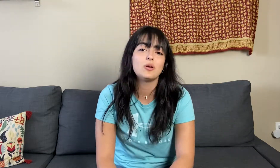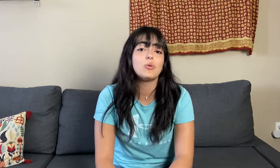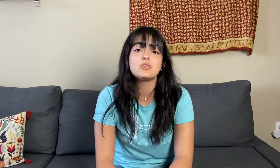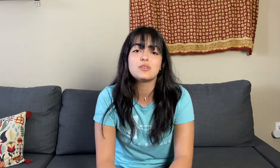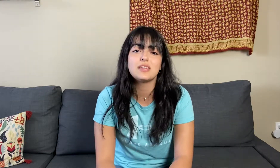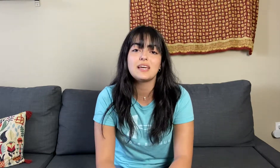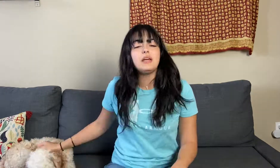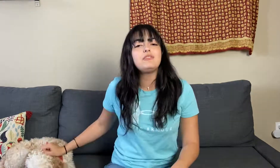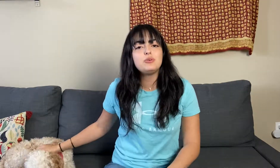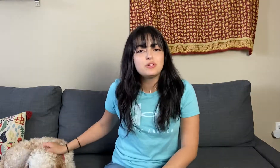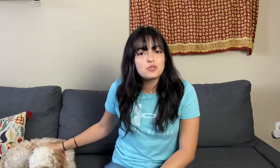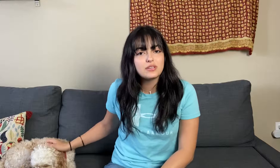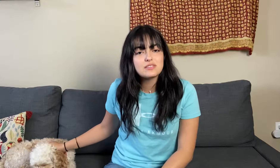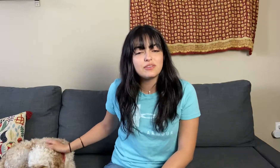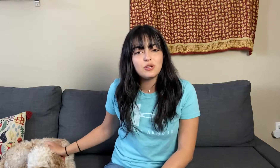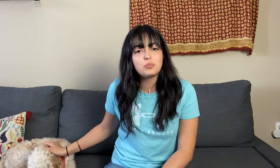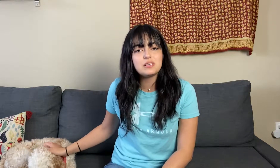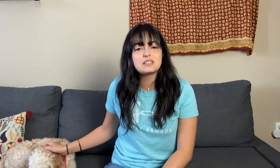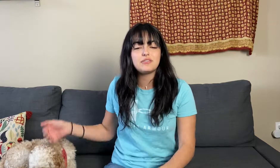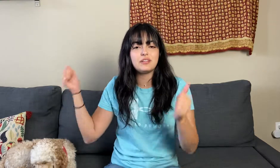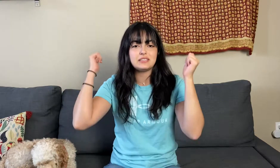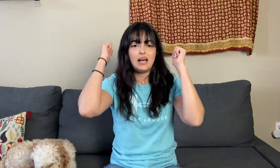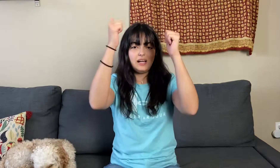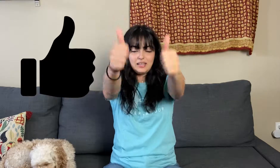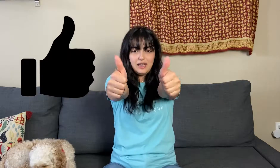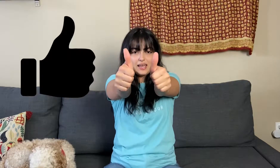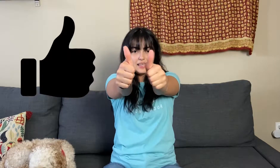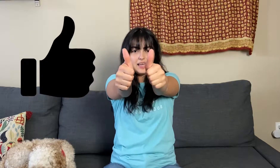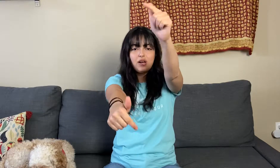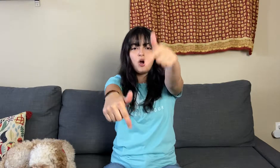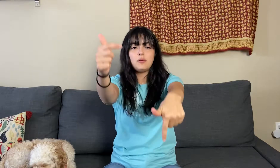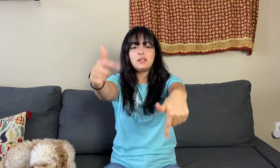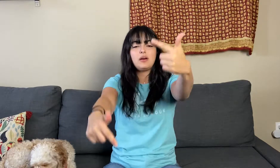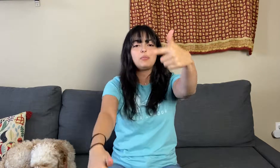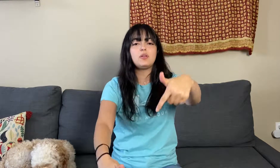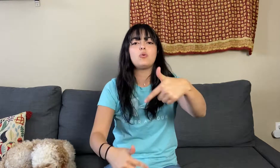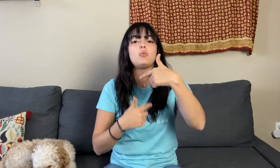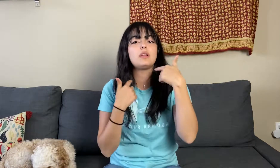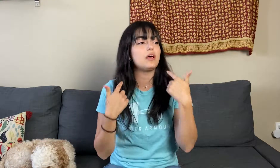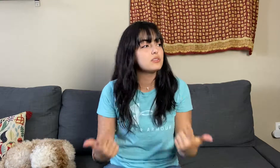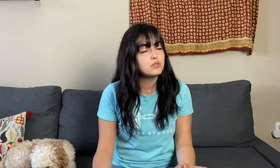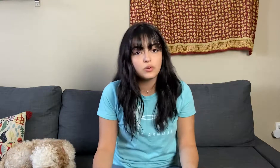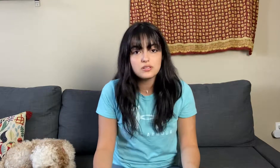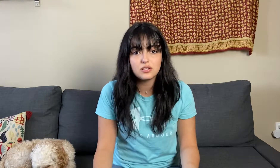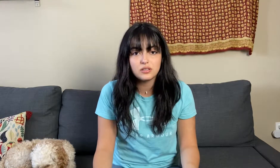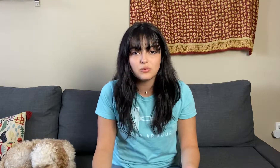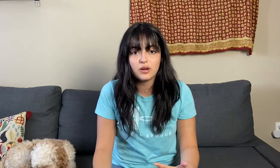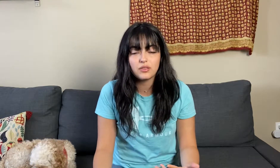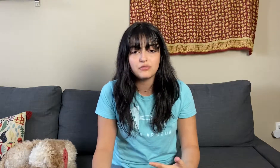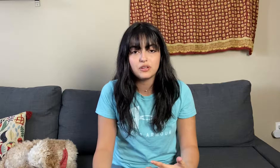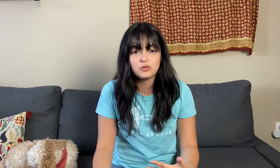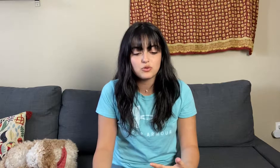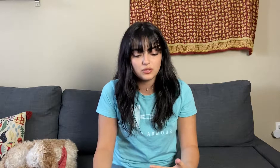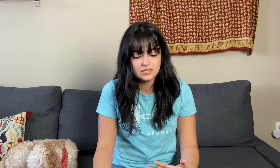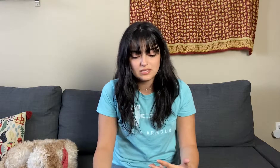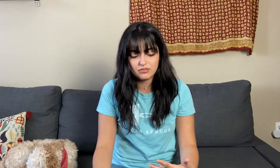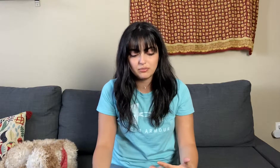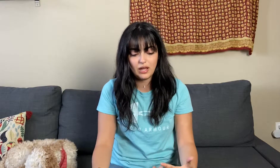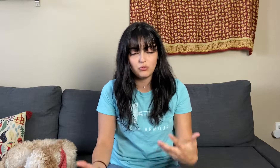what you think. If you enjoyed this video, please give it a like. Comment down below what else you want to learn, what other videos you want to see from me. I really